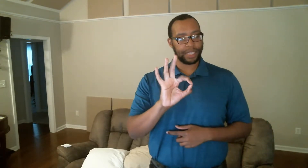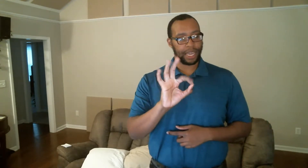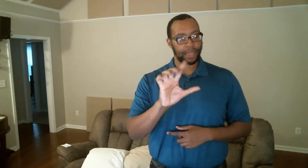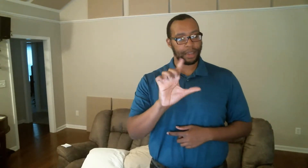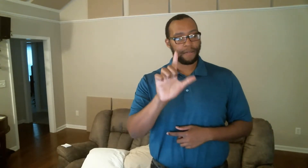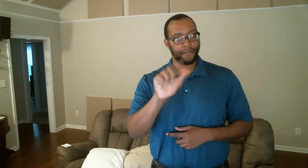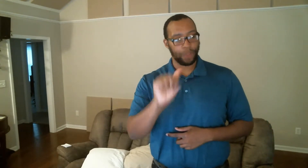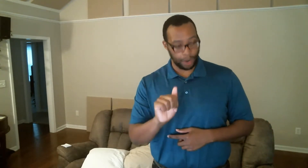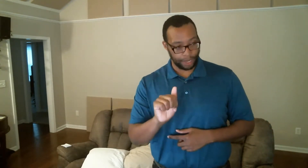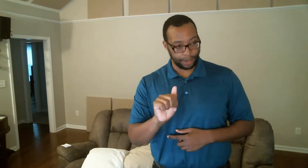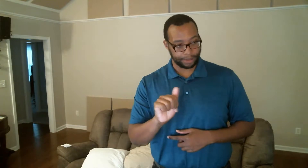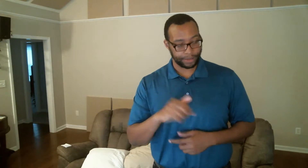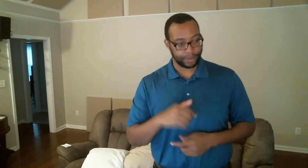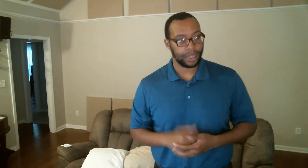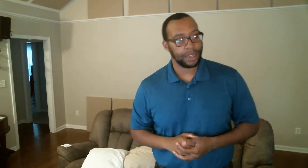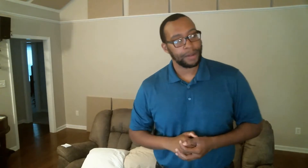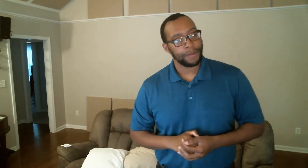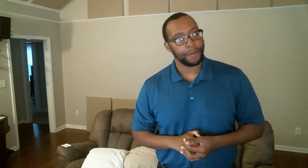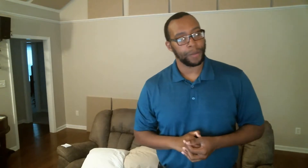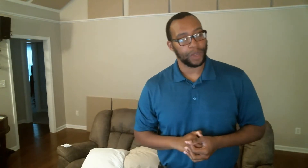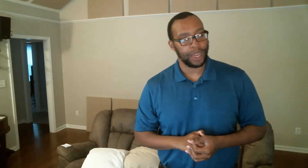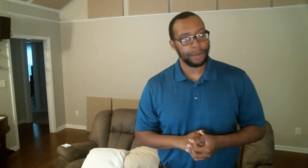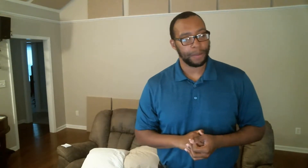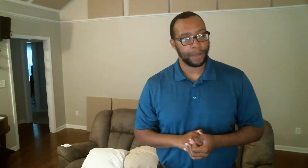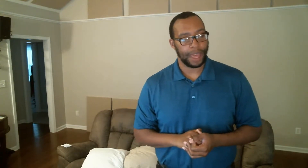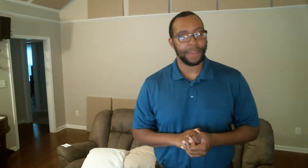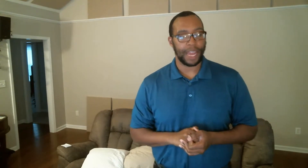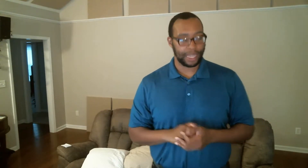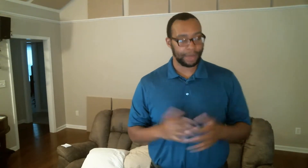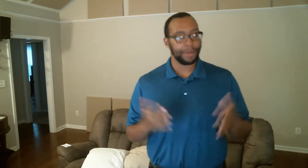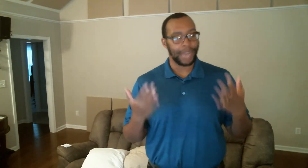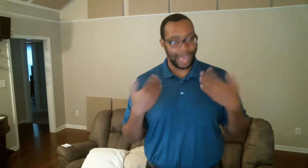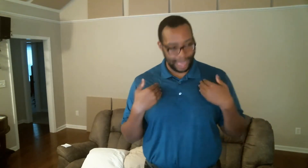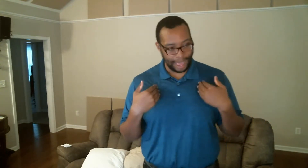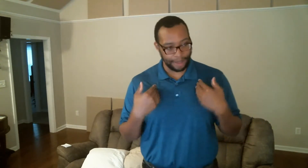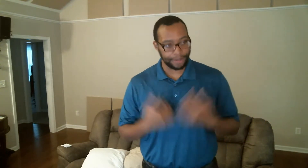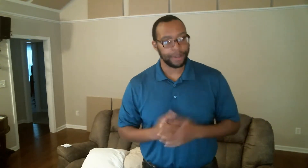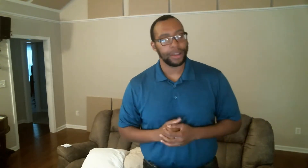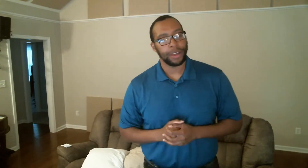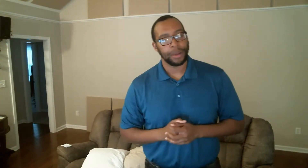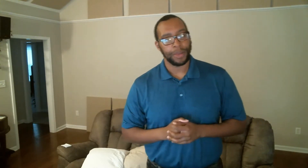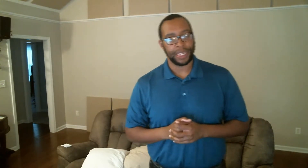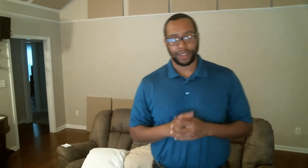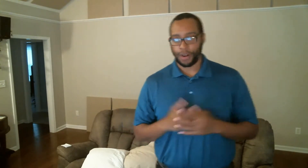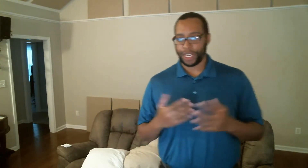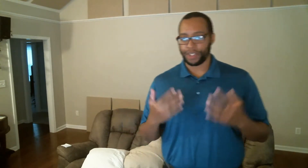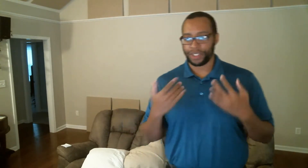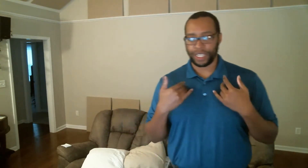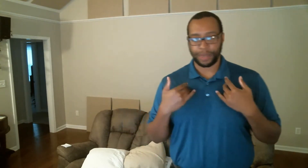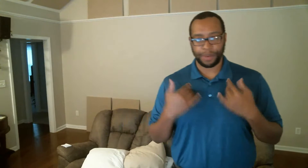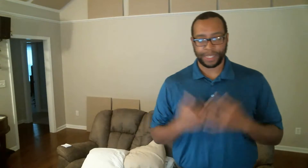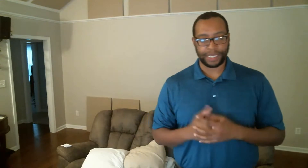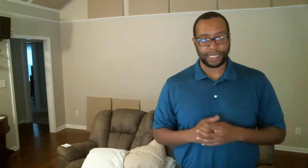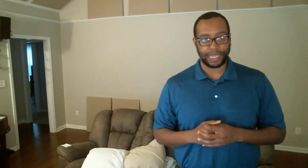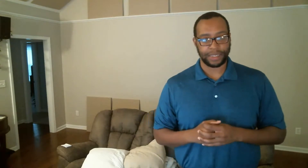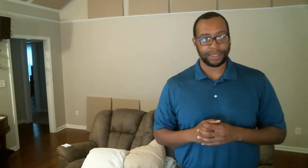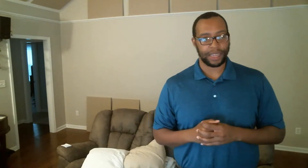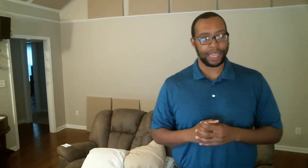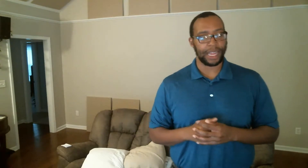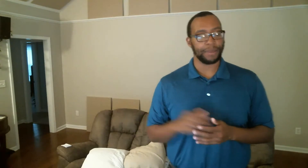say Florida. Okay. And then I can put I have, but it's already understood in present tense and I'm